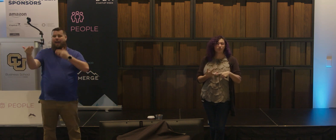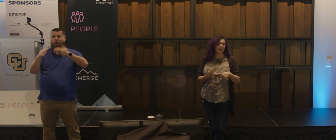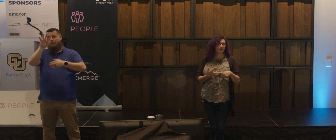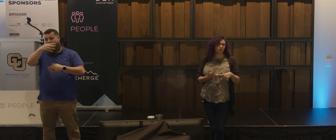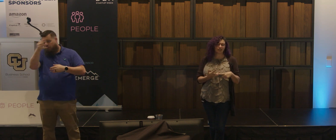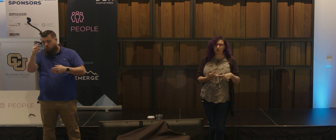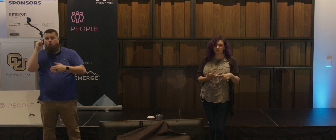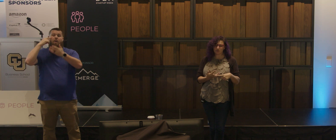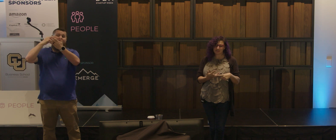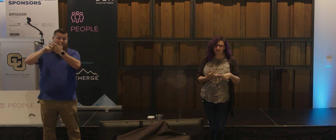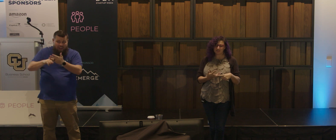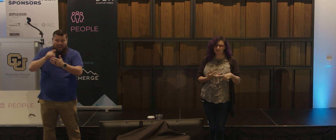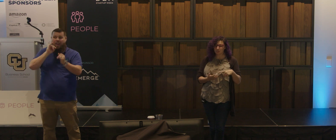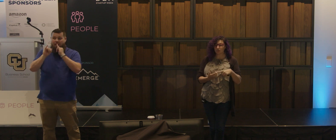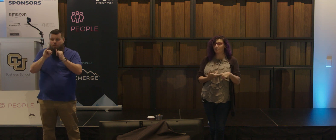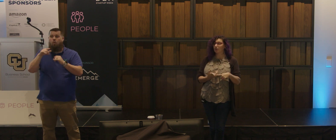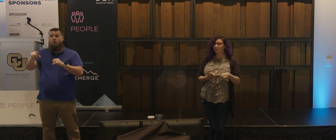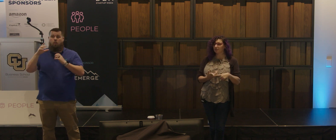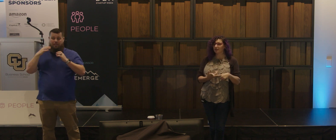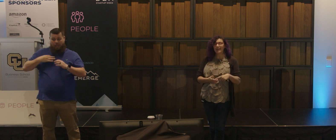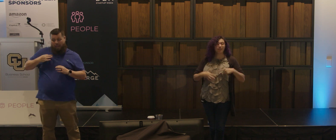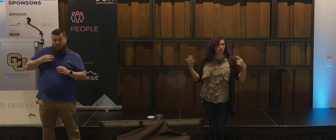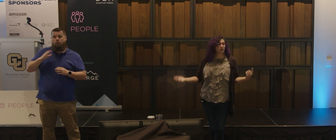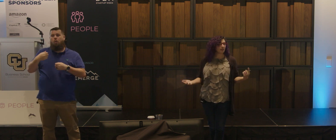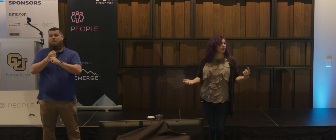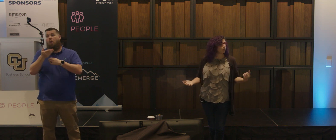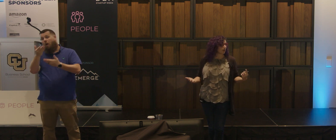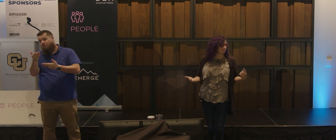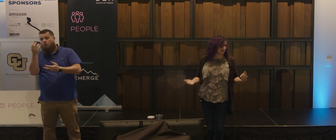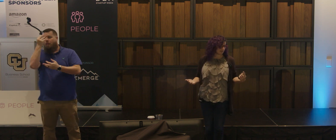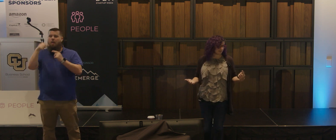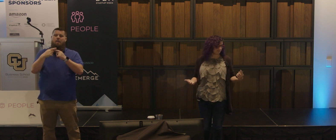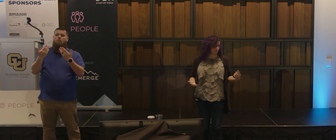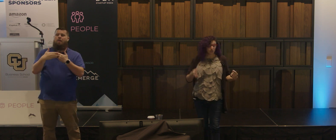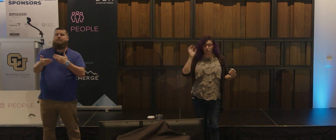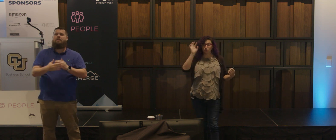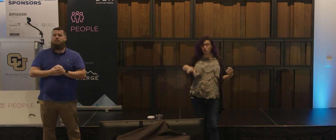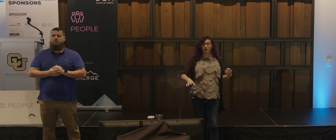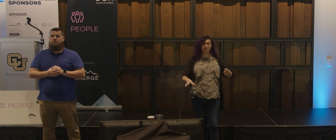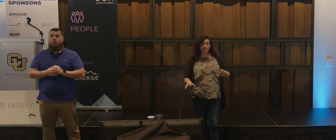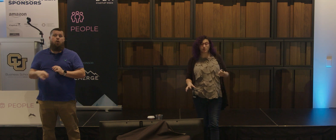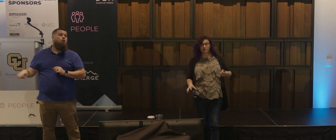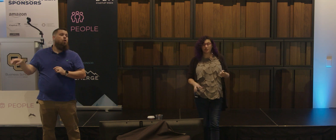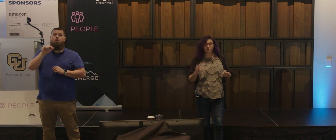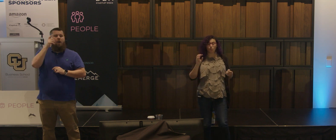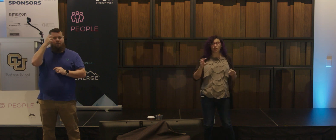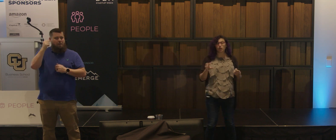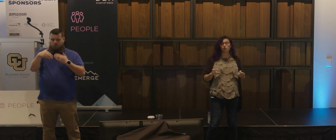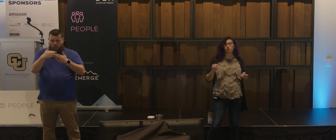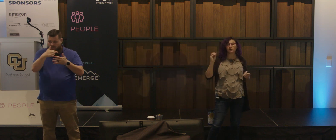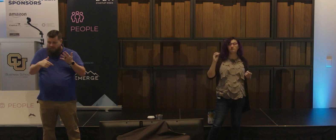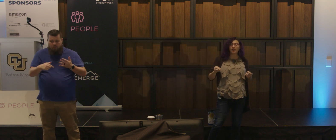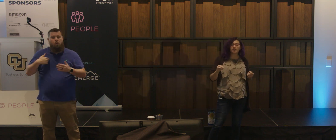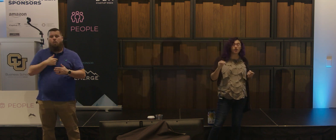You're going to vet and you're going to interview those candidates. You're going to make an offer. And then you're going to think about what comes next. You don't have to memorize all this. We're